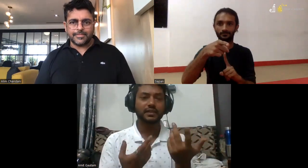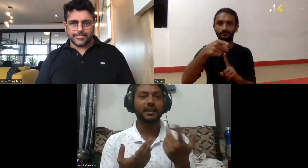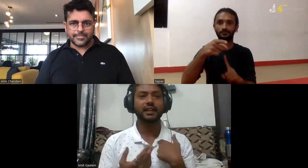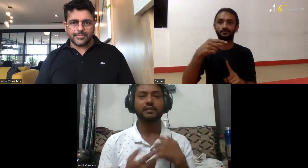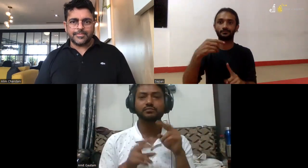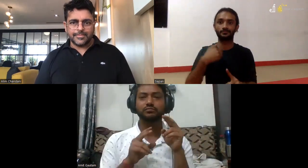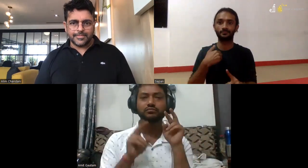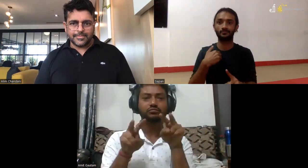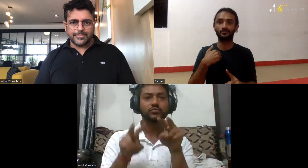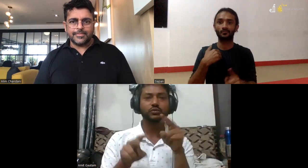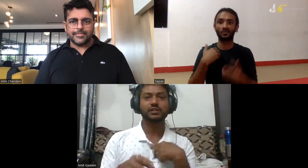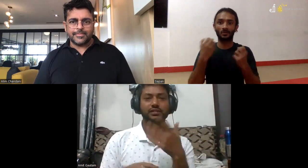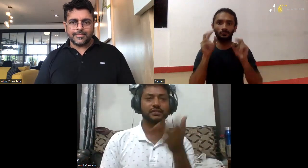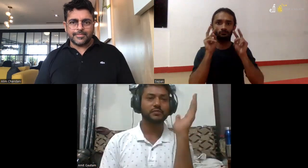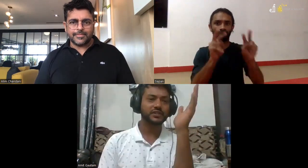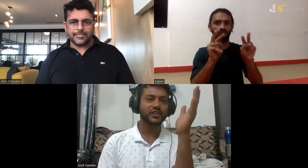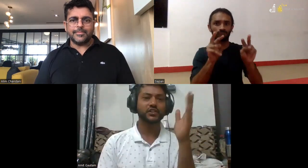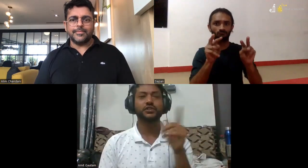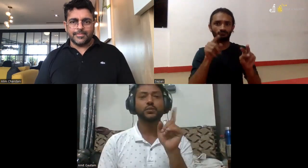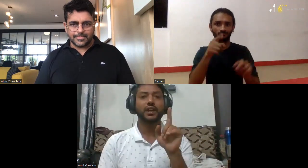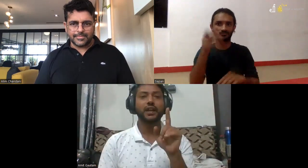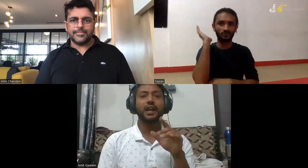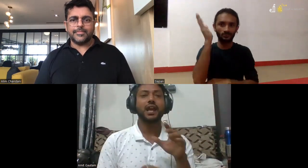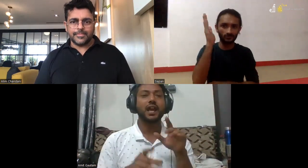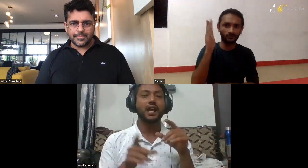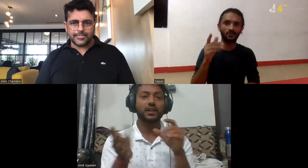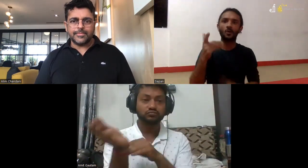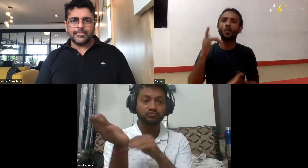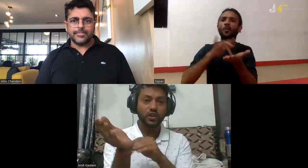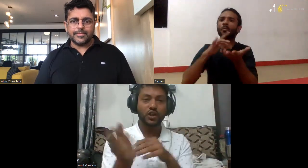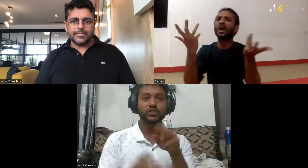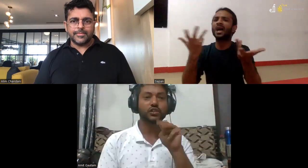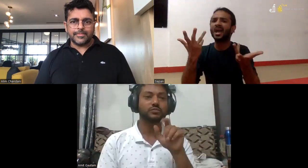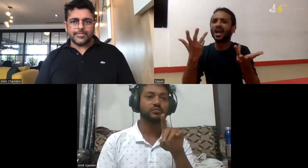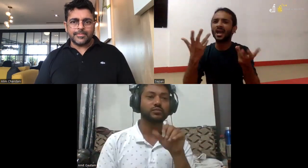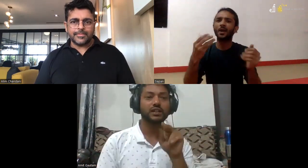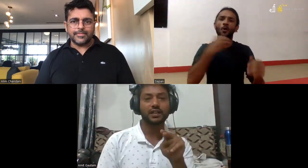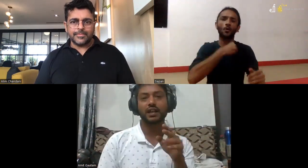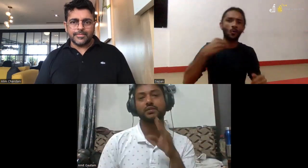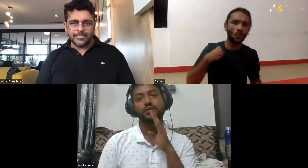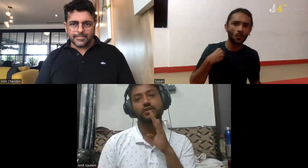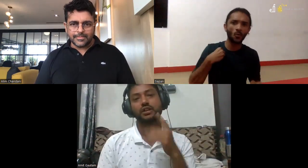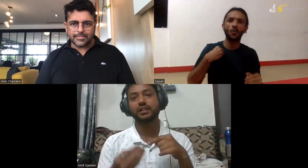No questions. Can see that people still have raised their hand.